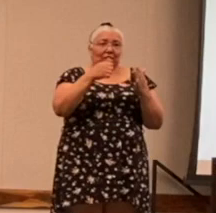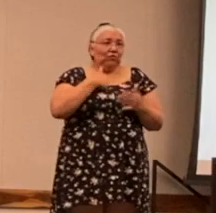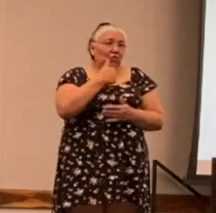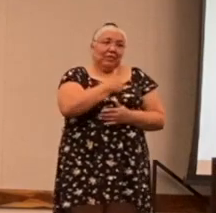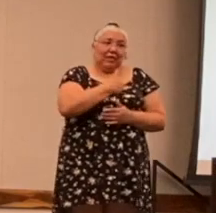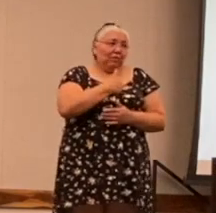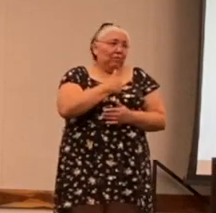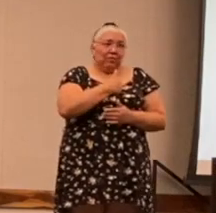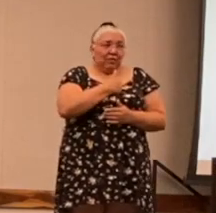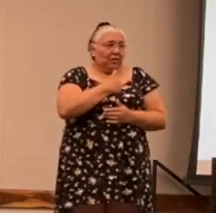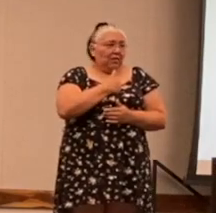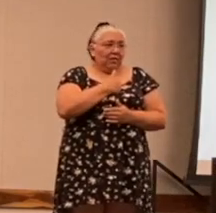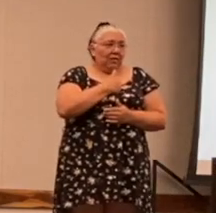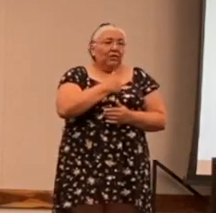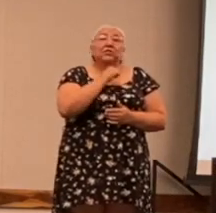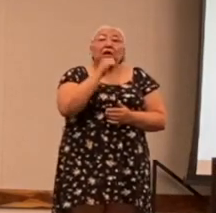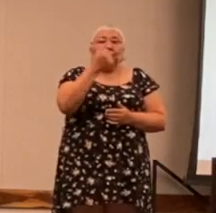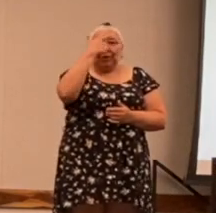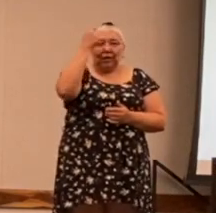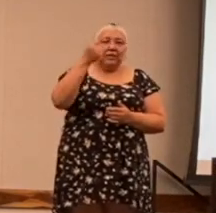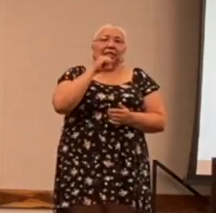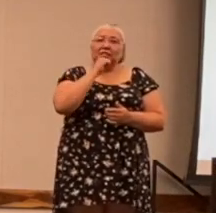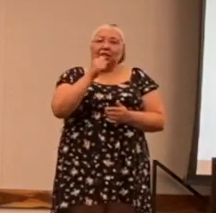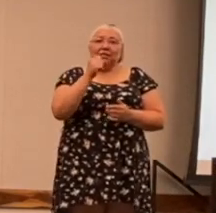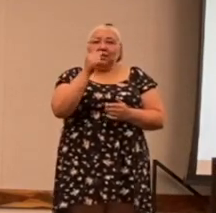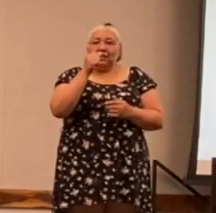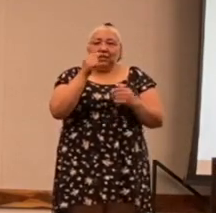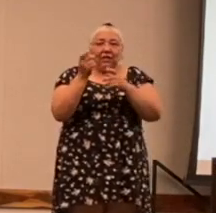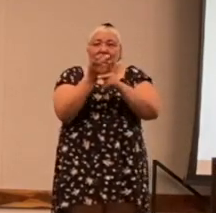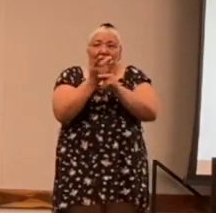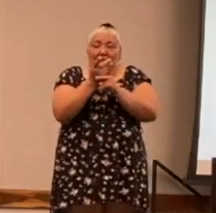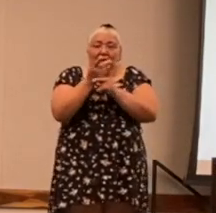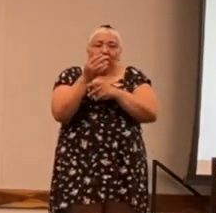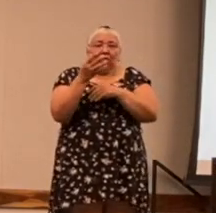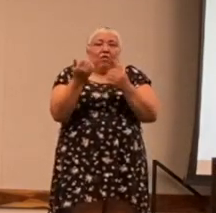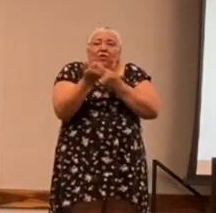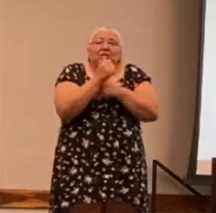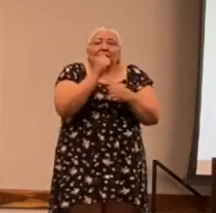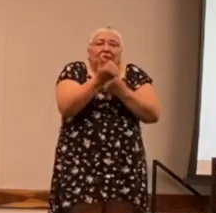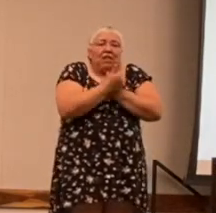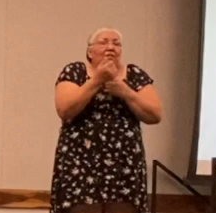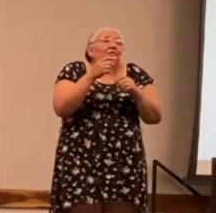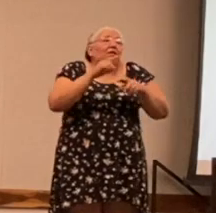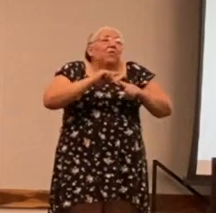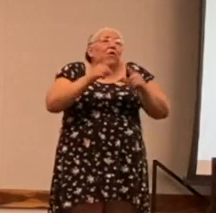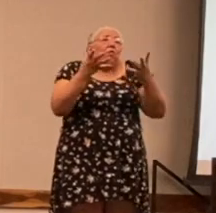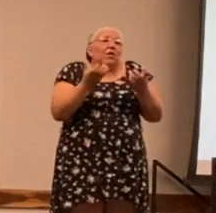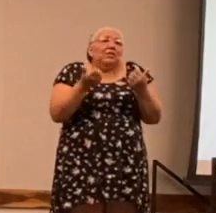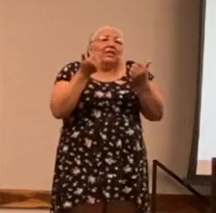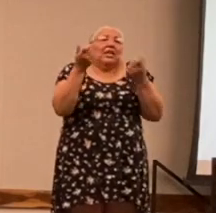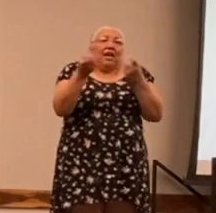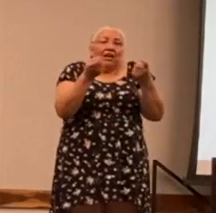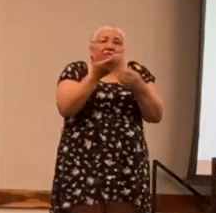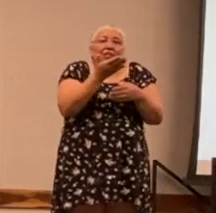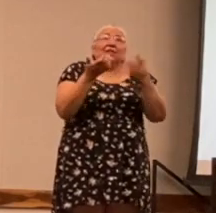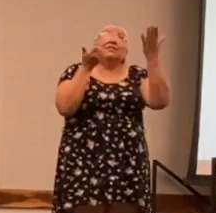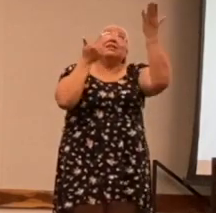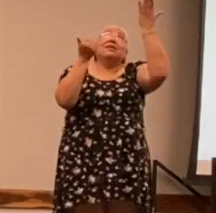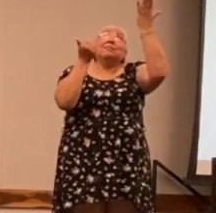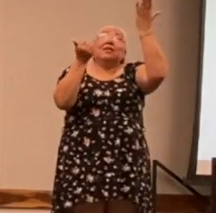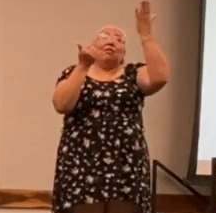ourselves. Right? Not because he doesn't care, because he does, but because he wants to handle things himself. God